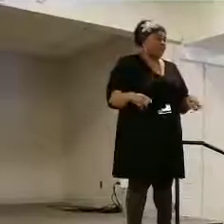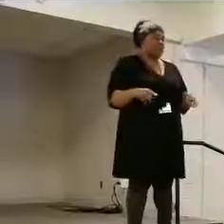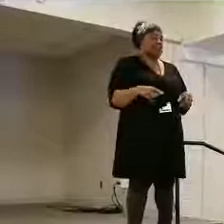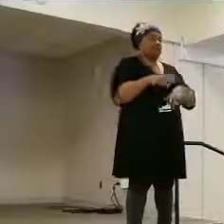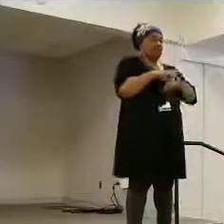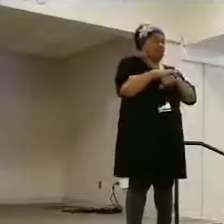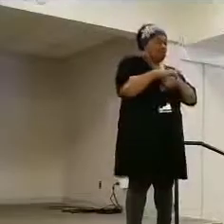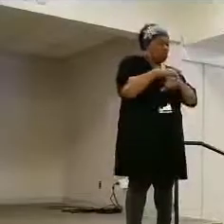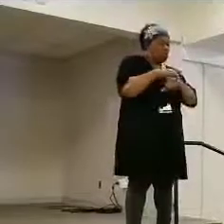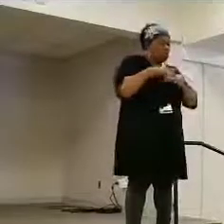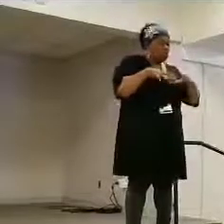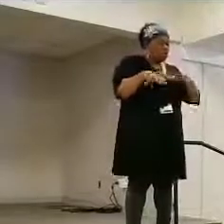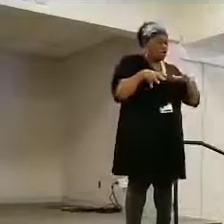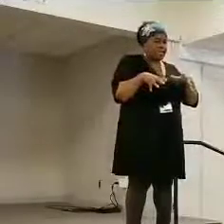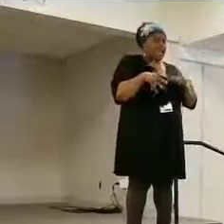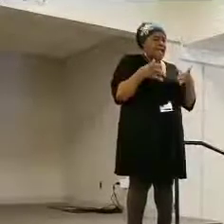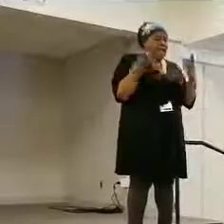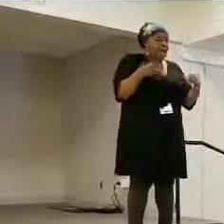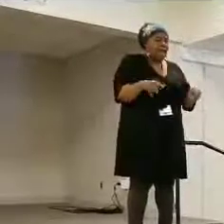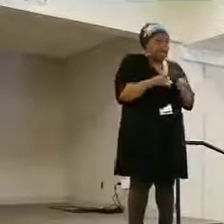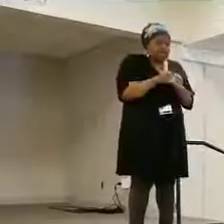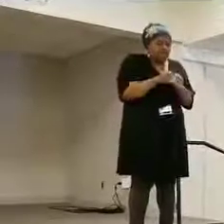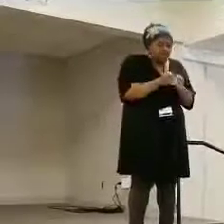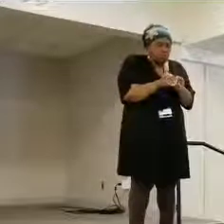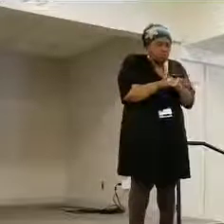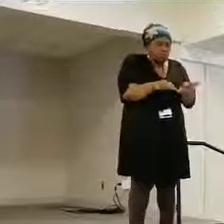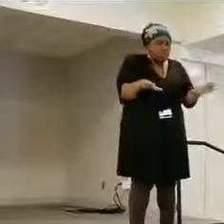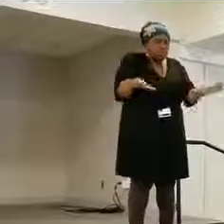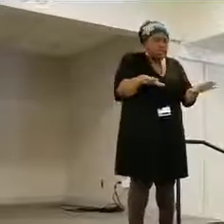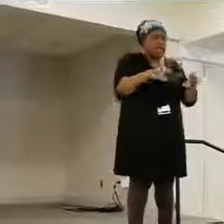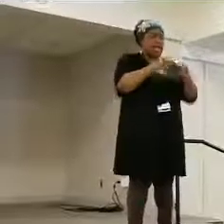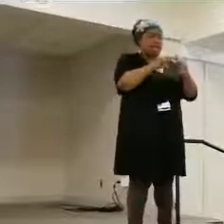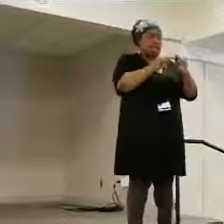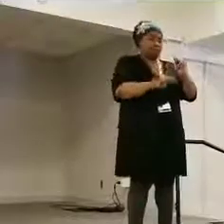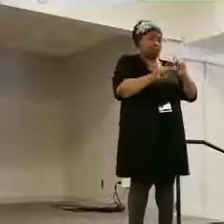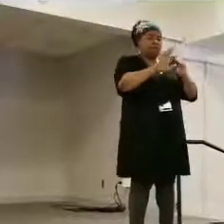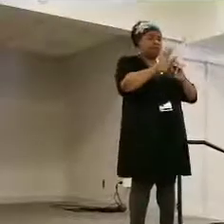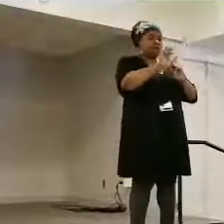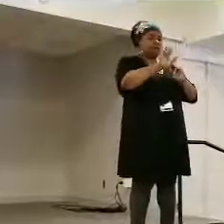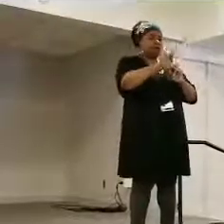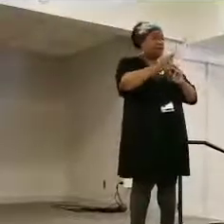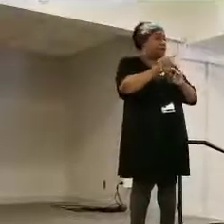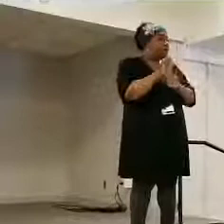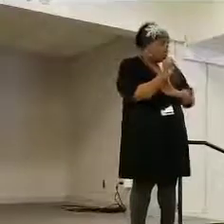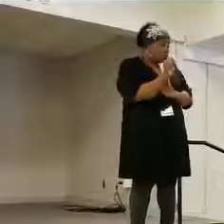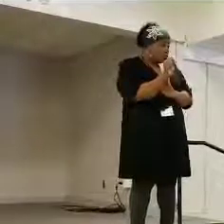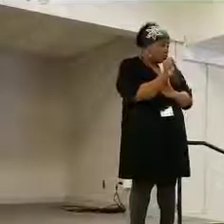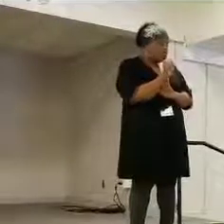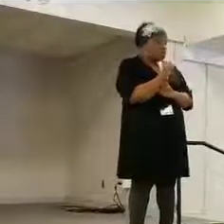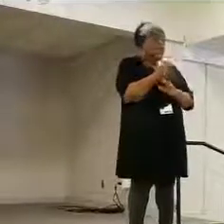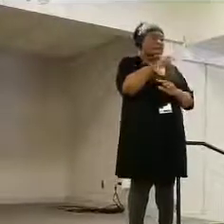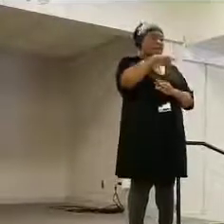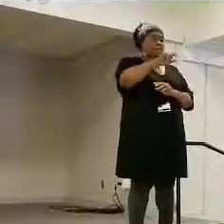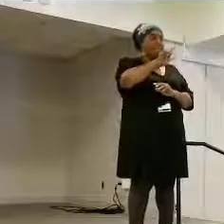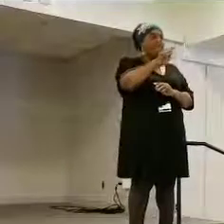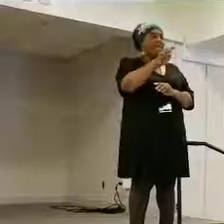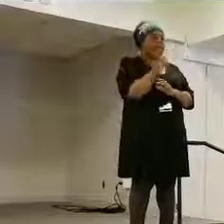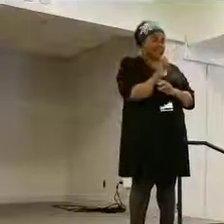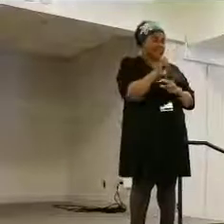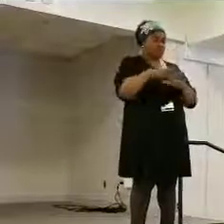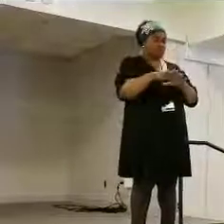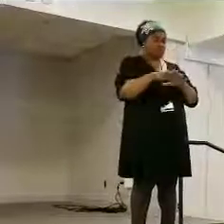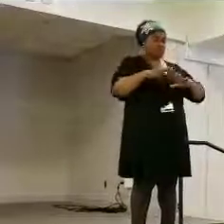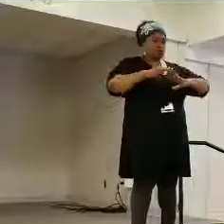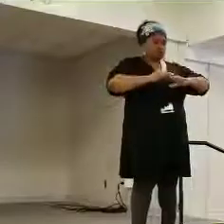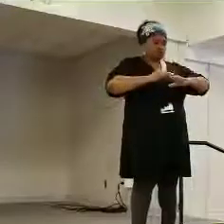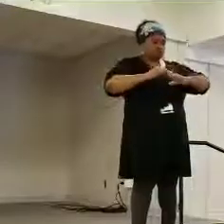occur at spreading zones, transform faults, and subduction zones. These are plate boundaries.